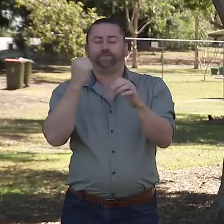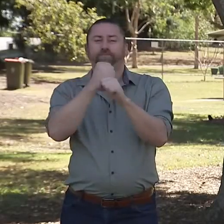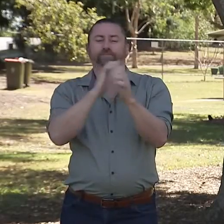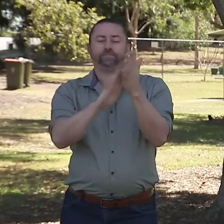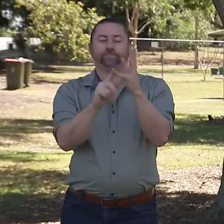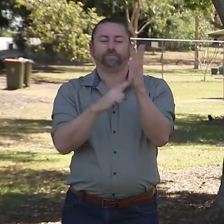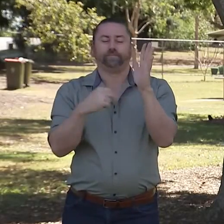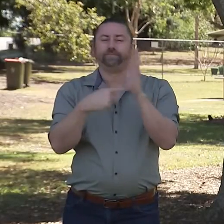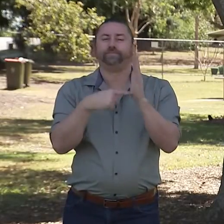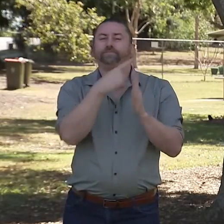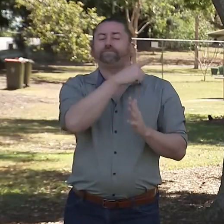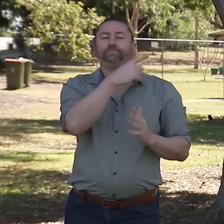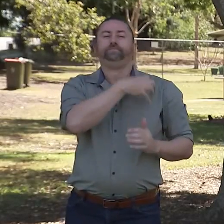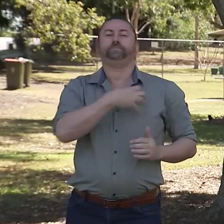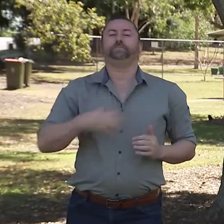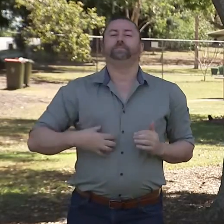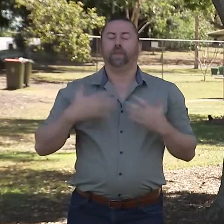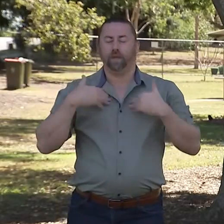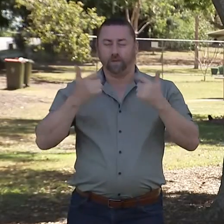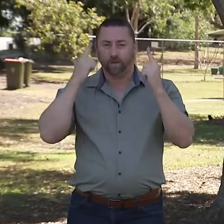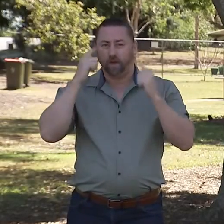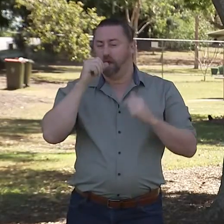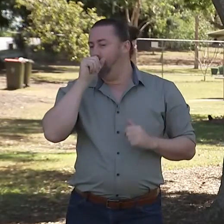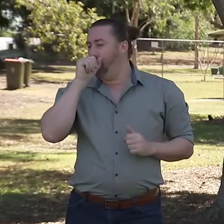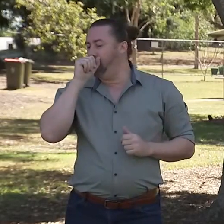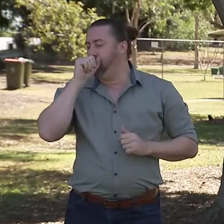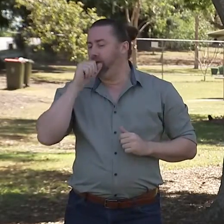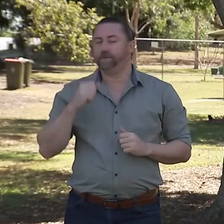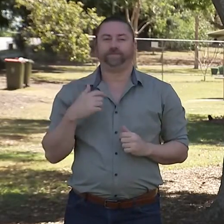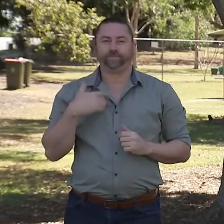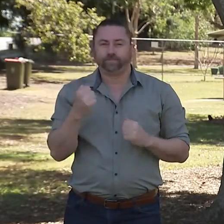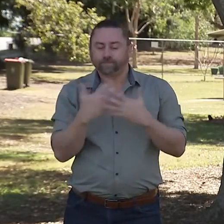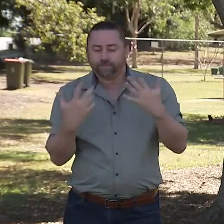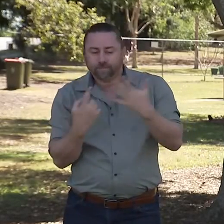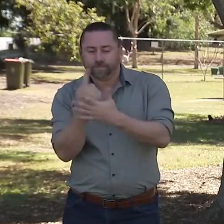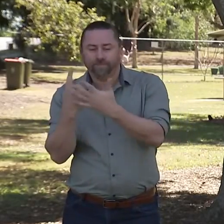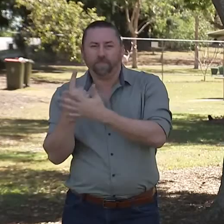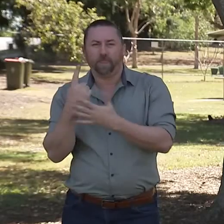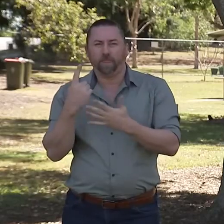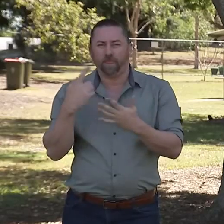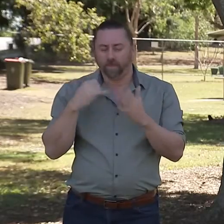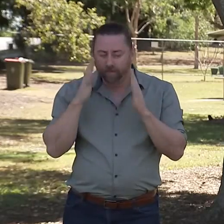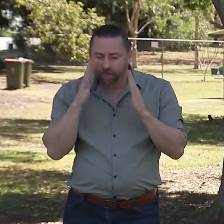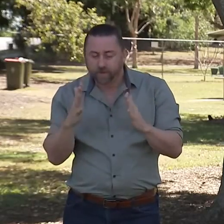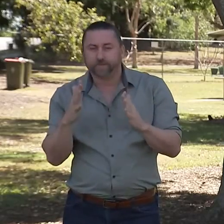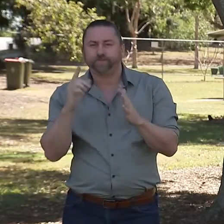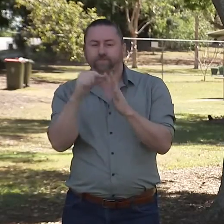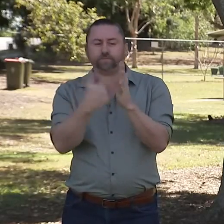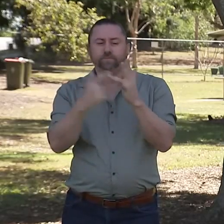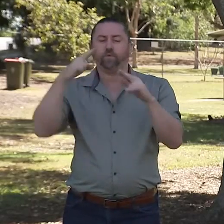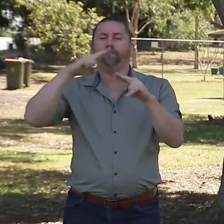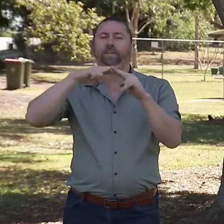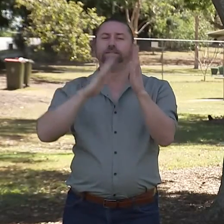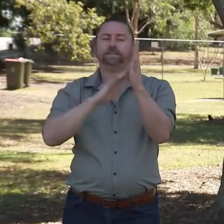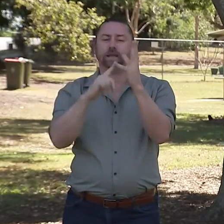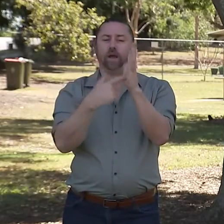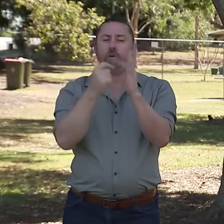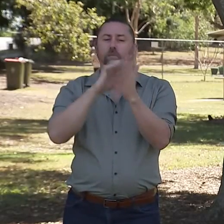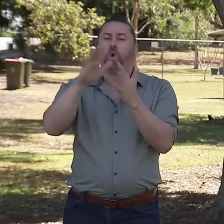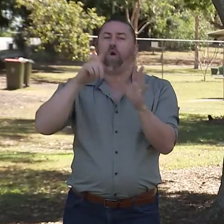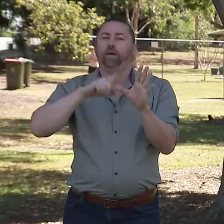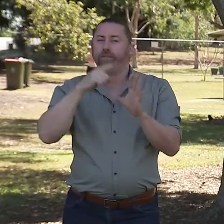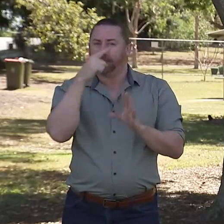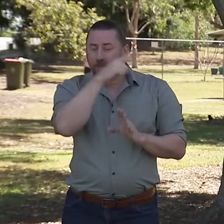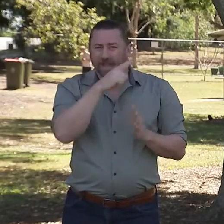Hunt by the Health Minister, it's quite detailed, is now that there is a lot of work happening with Professor Murphy in